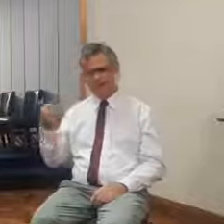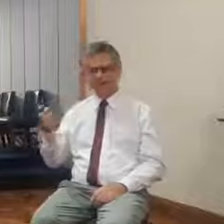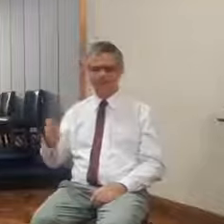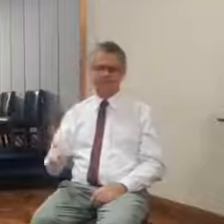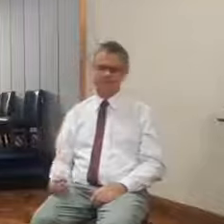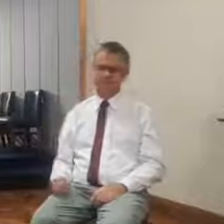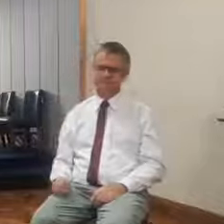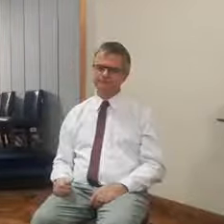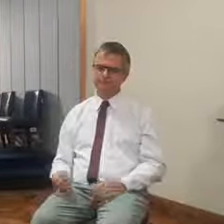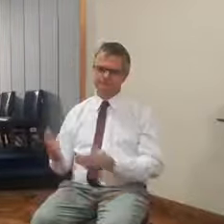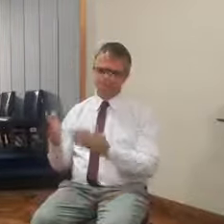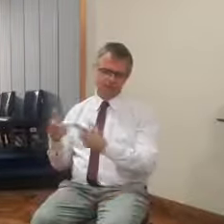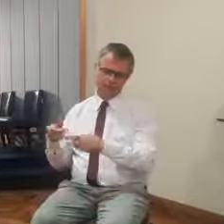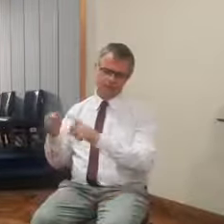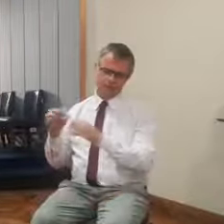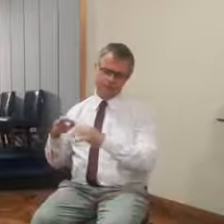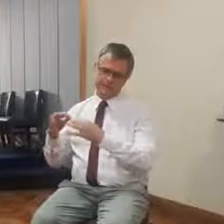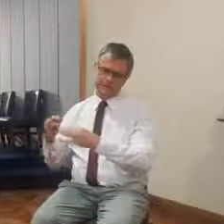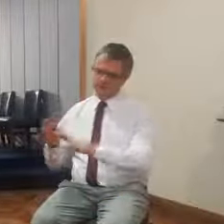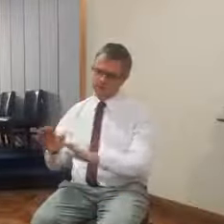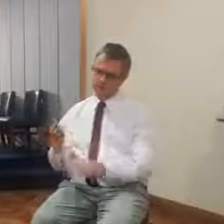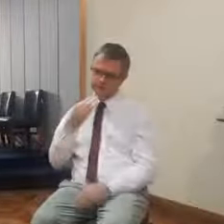Lord, and tarry not.